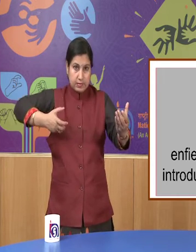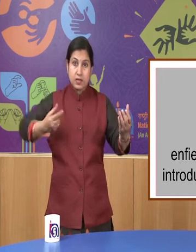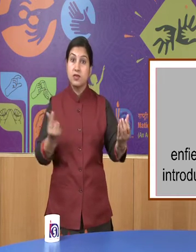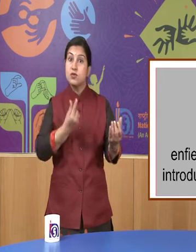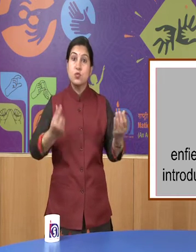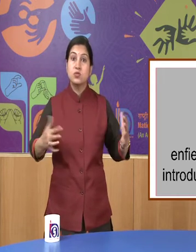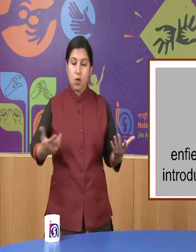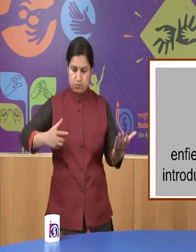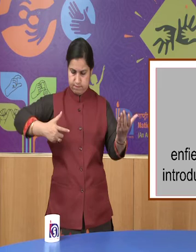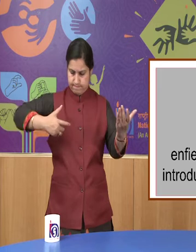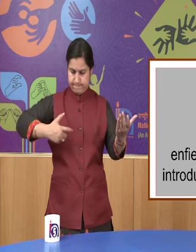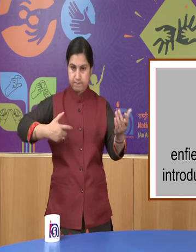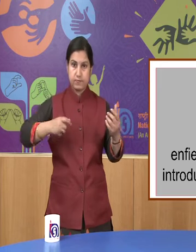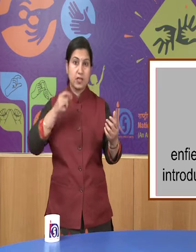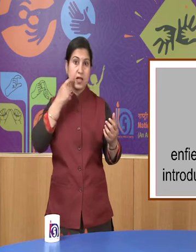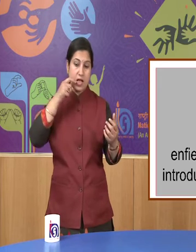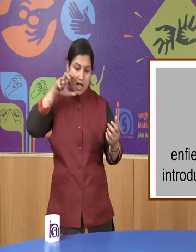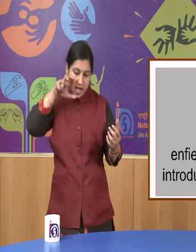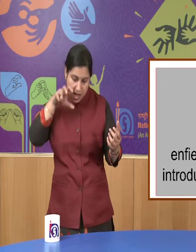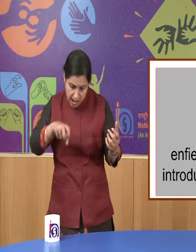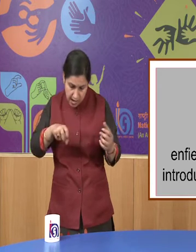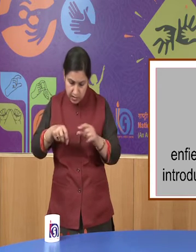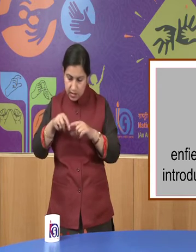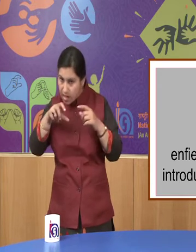cartridge from their mouth.